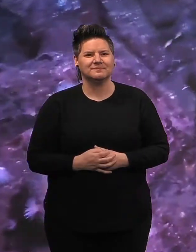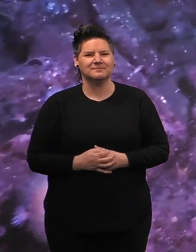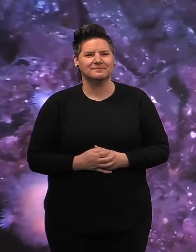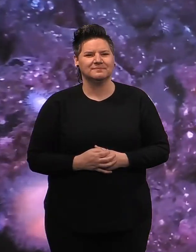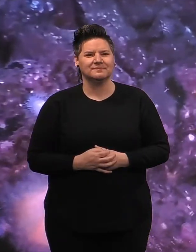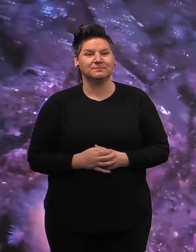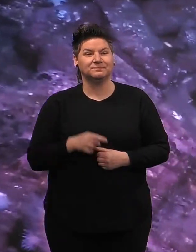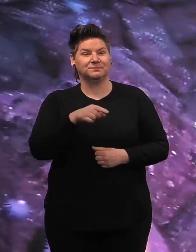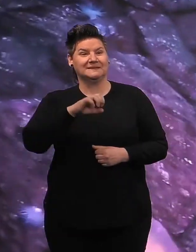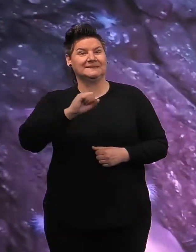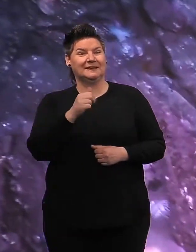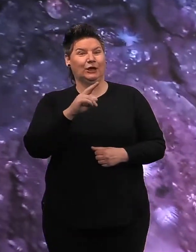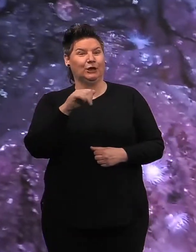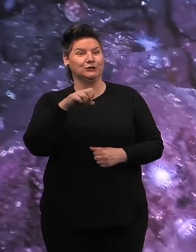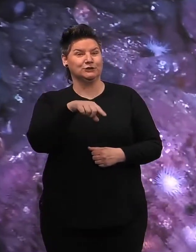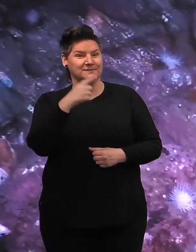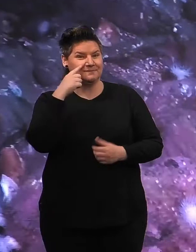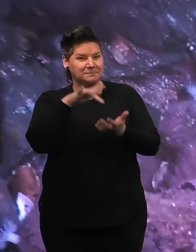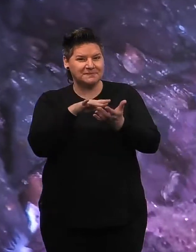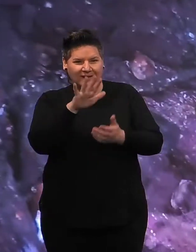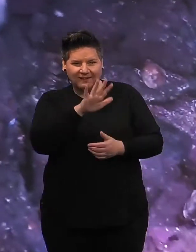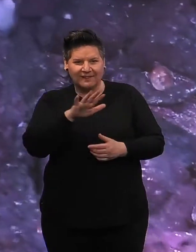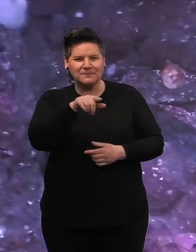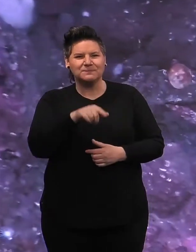Now this is a sea urchin down the middle of the picture here.